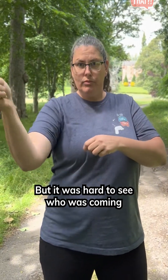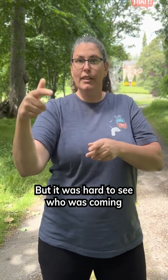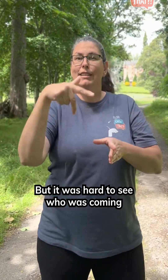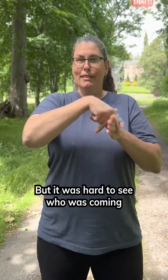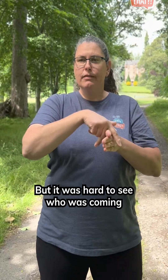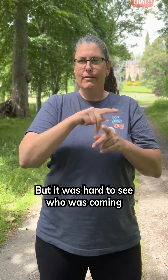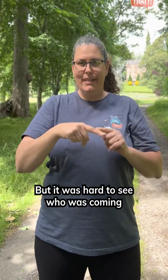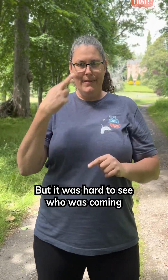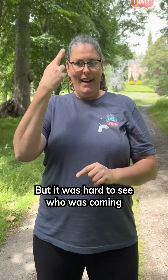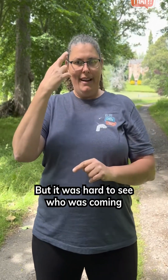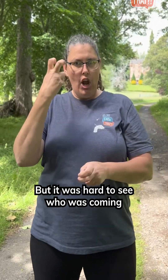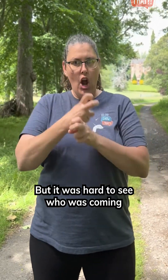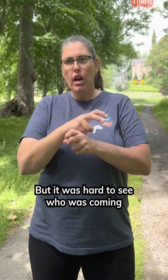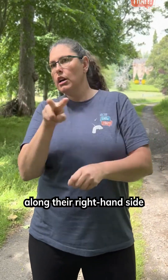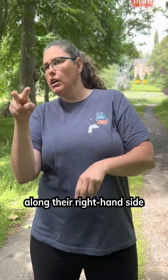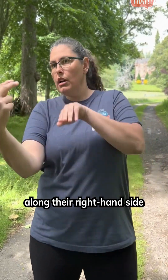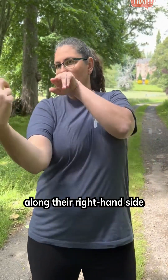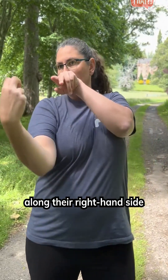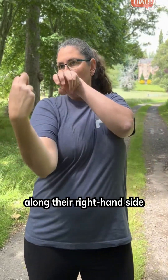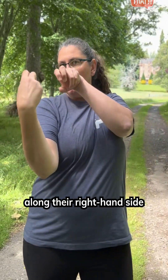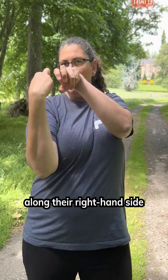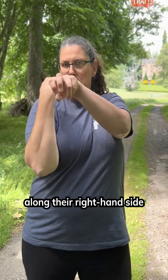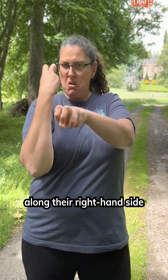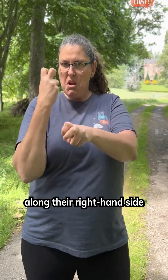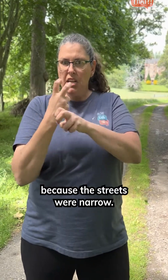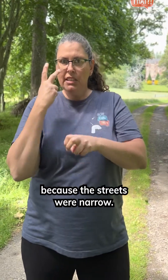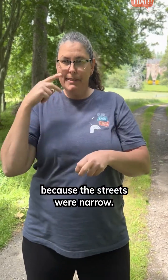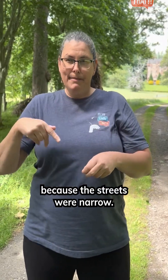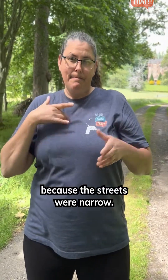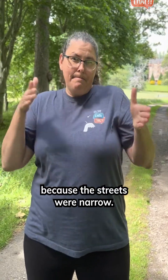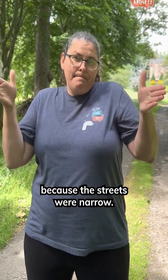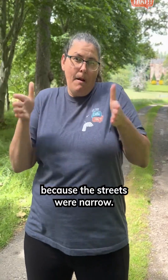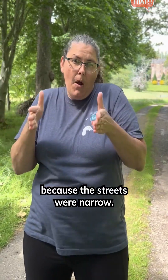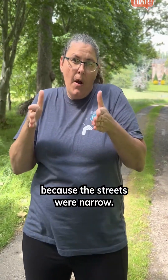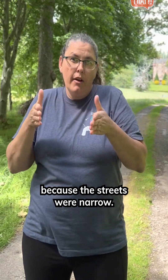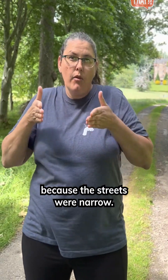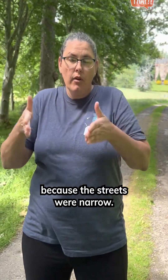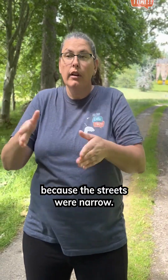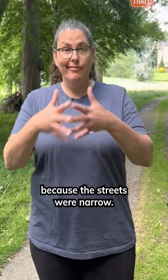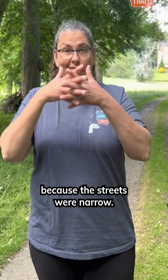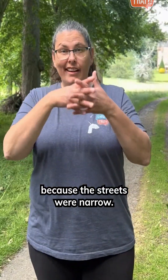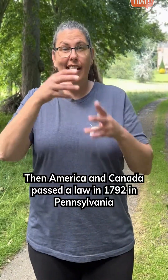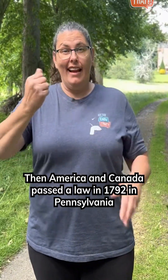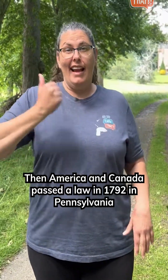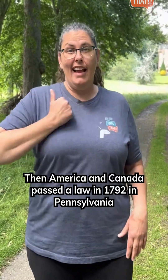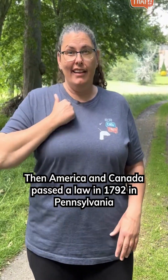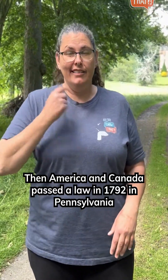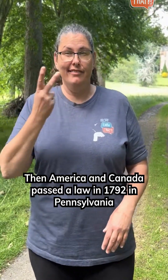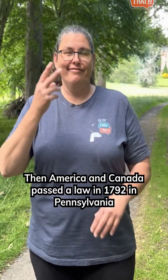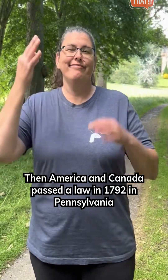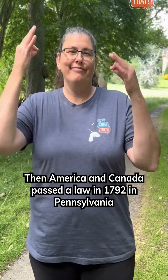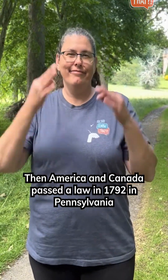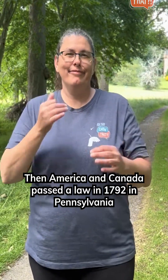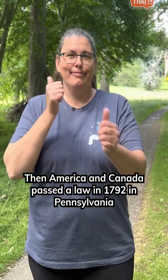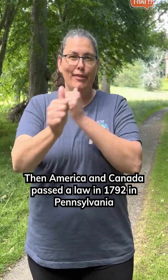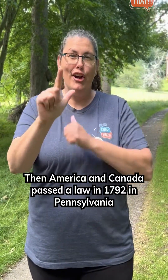to see who was coming along their right-hand side because the streets were narrow. Then America and Canada passed a law